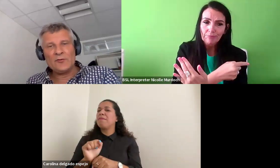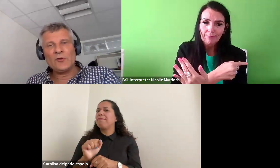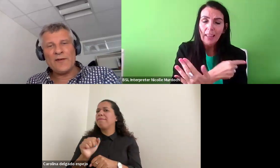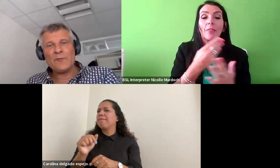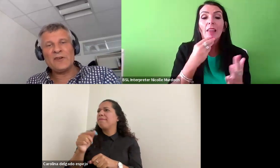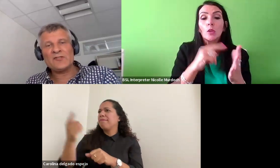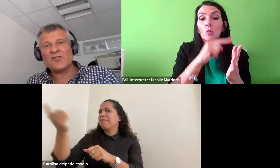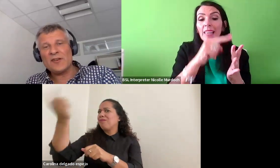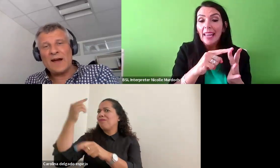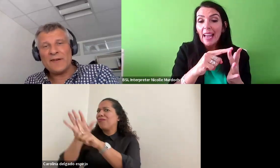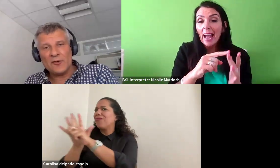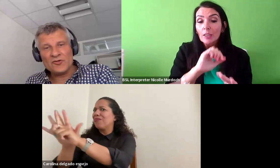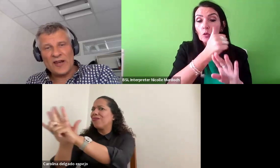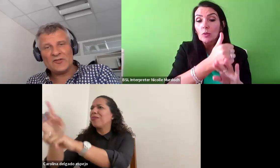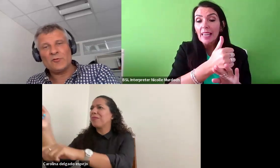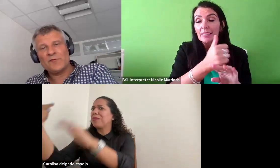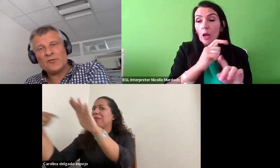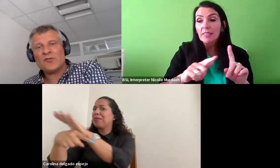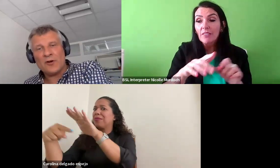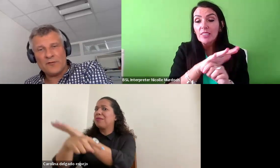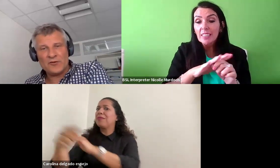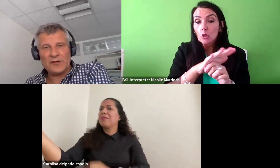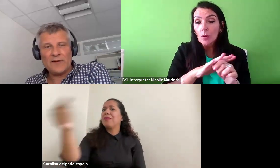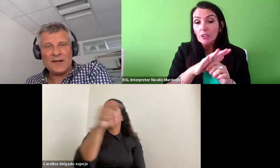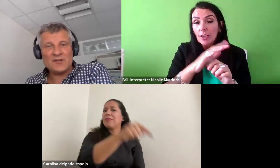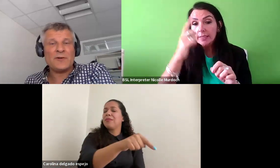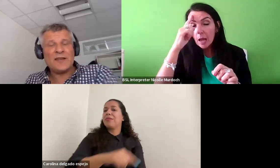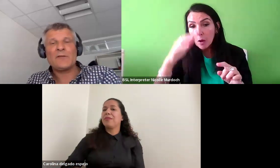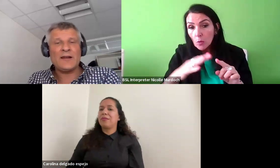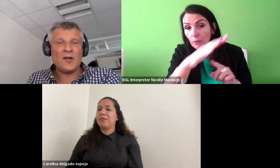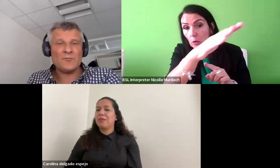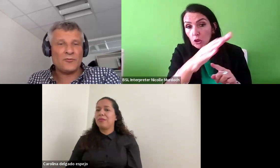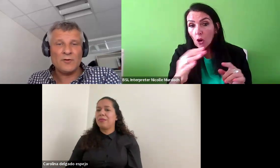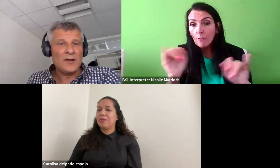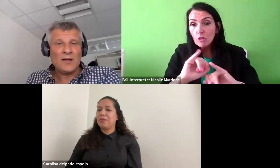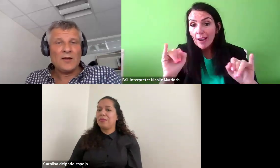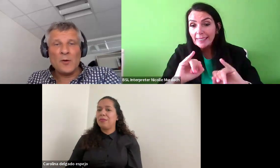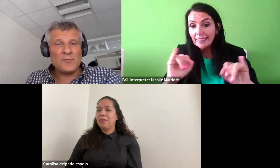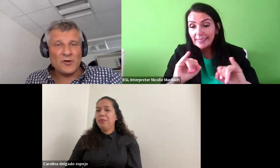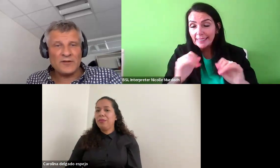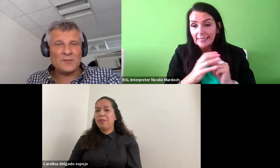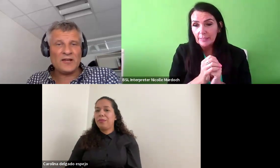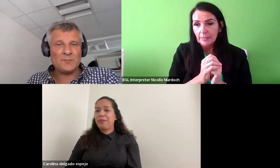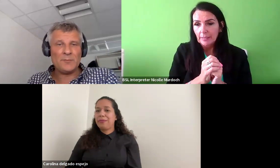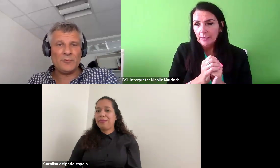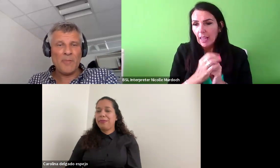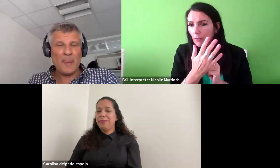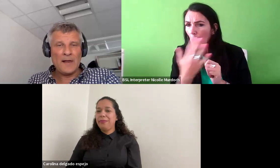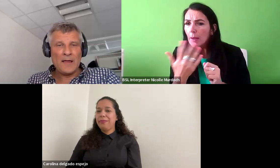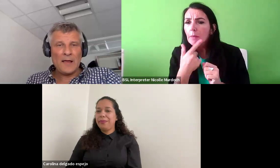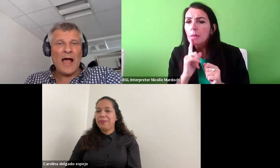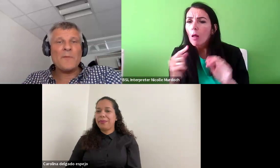AI to develop, for instance, scenarios as to the future of certain crises, particularly when it comes to numbers of displaced